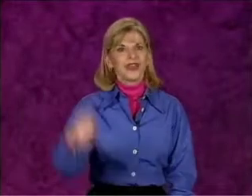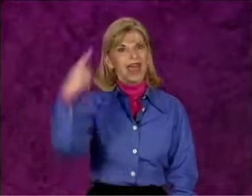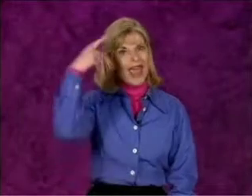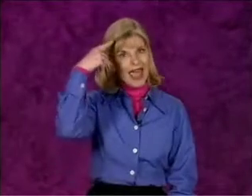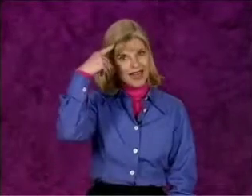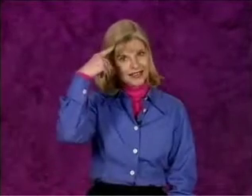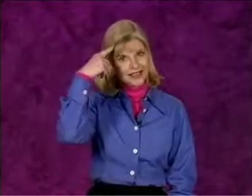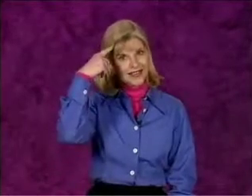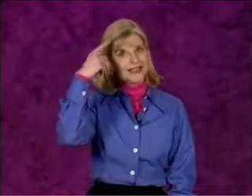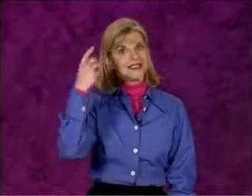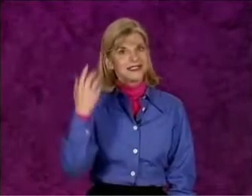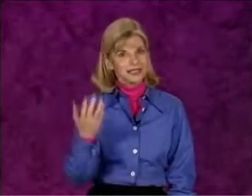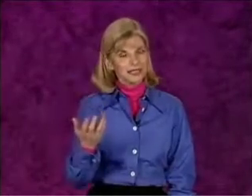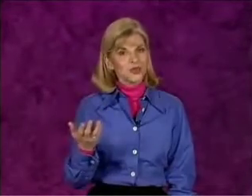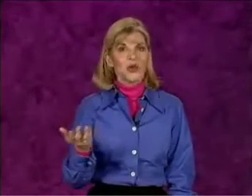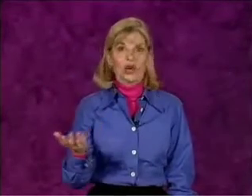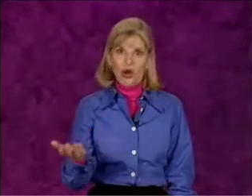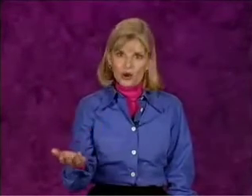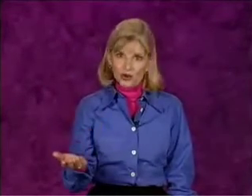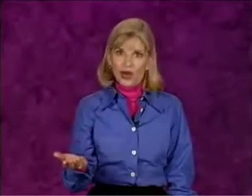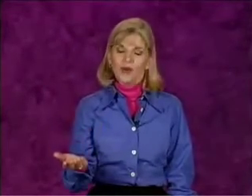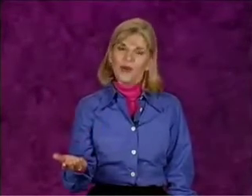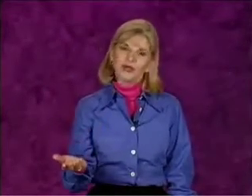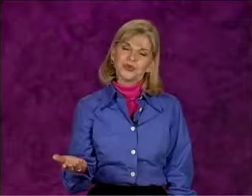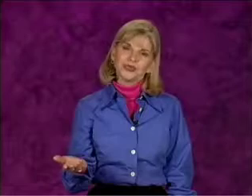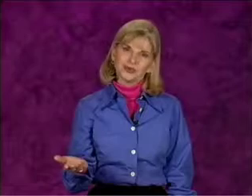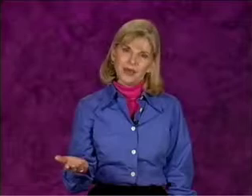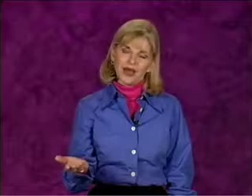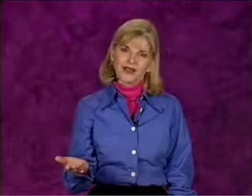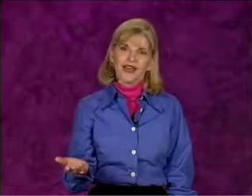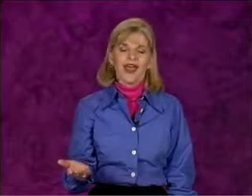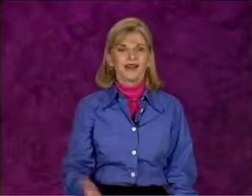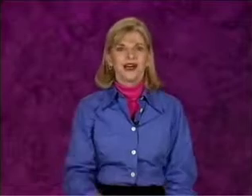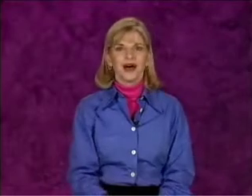the head, since we learn what to respect and honor.